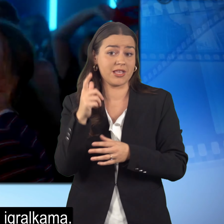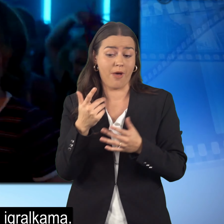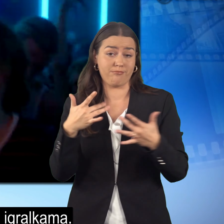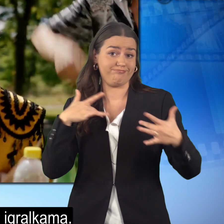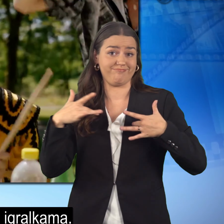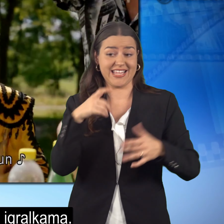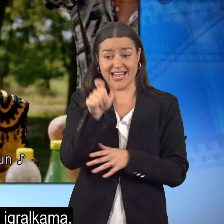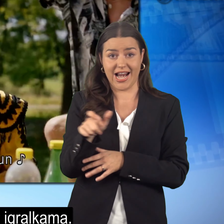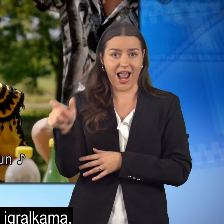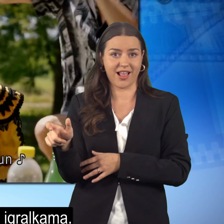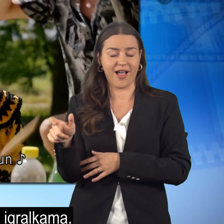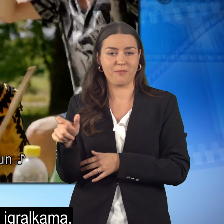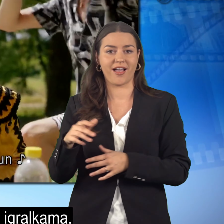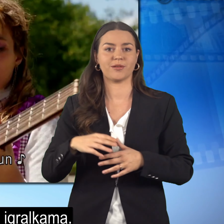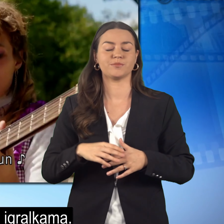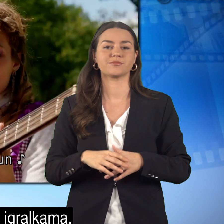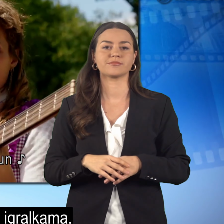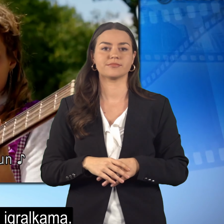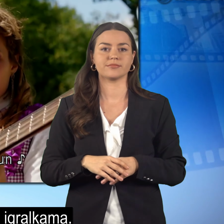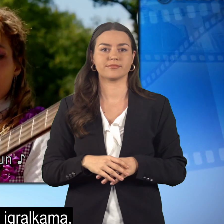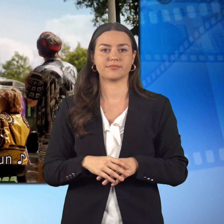igralkama.